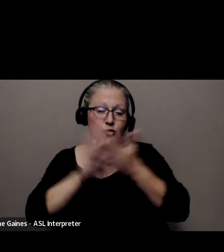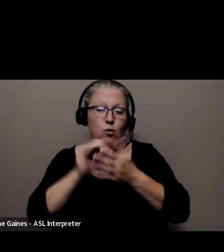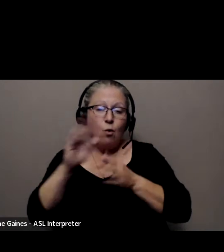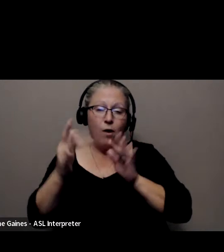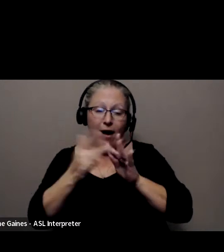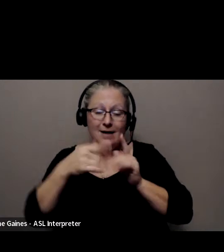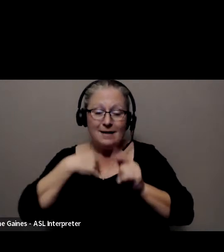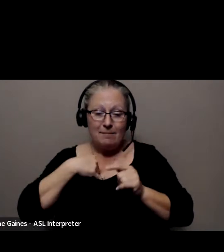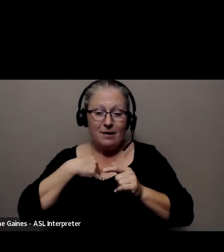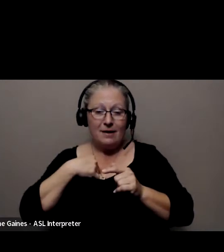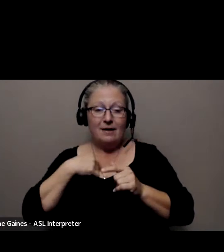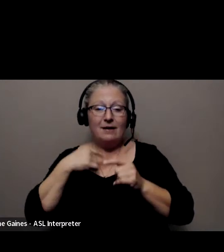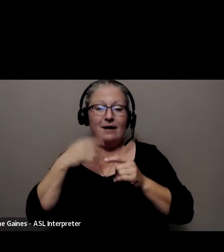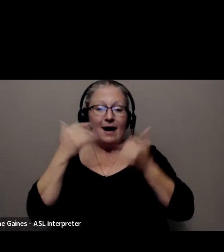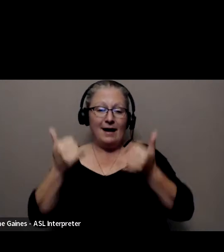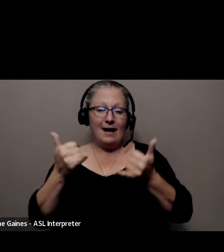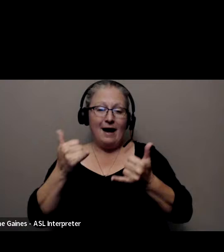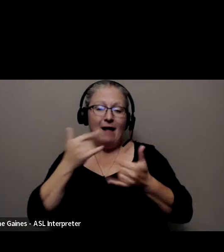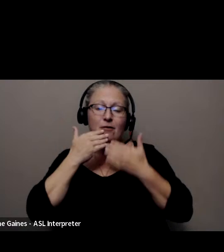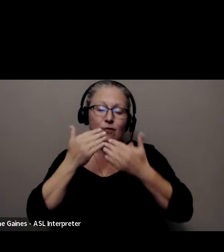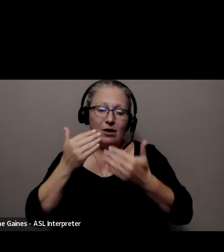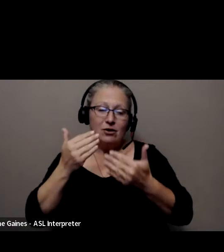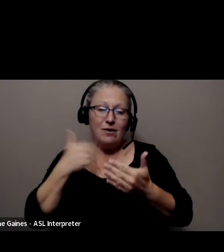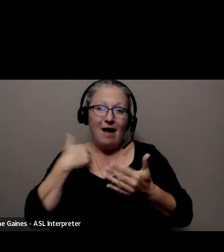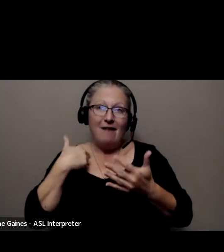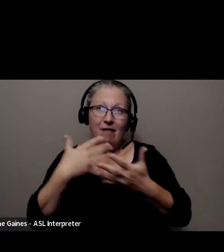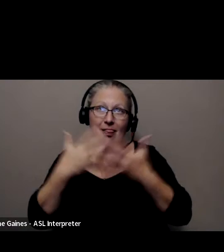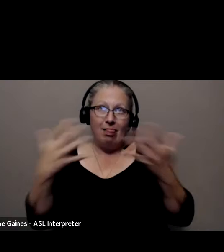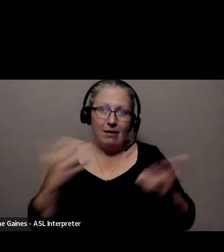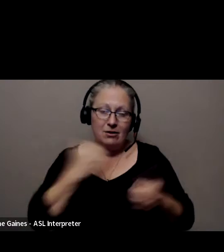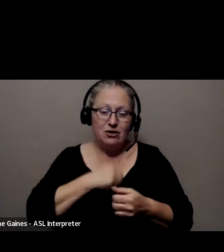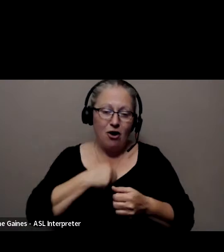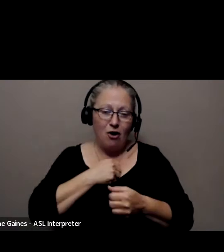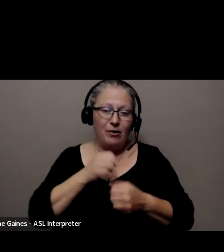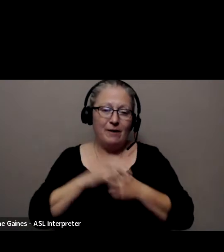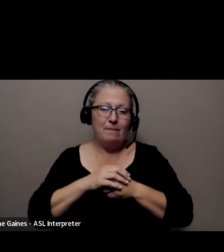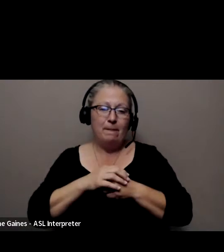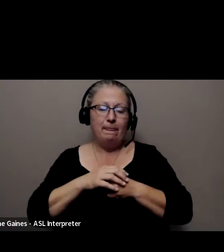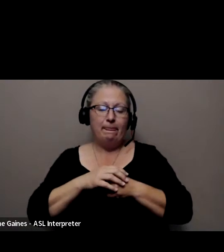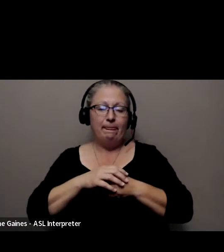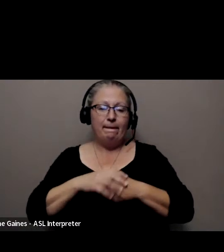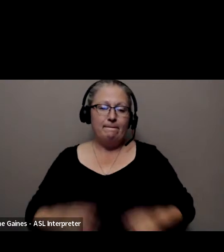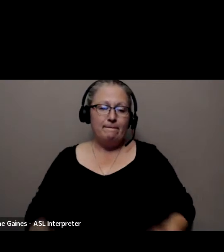me. And now for the gratitude. I have a lot, sorry. I